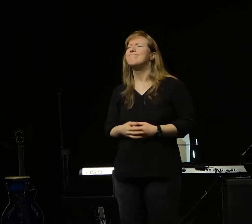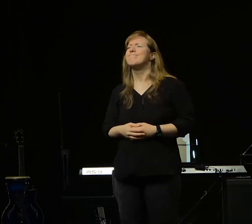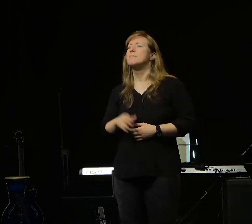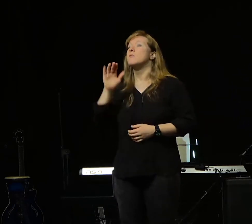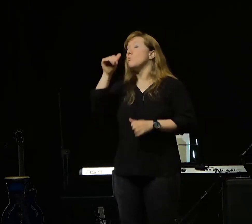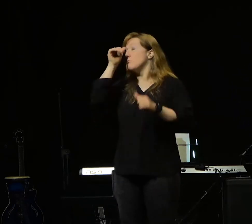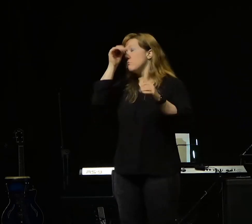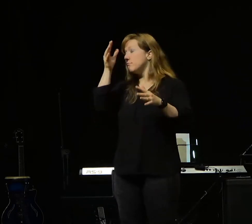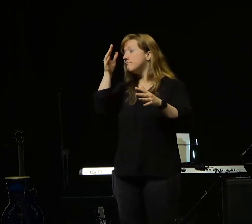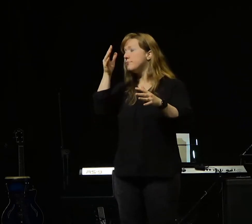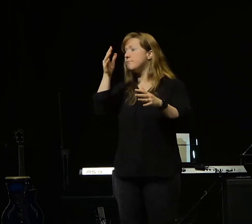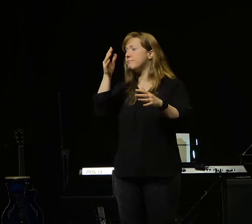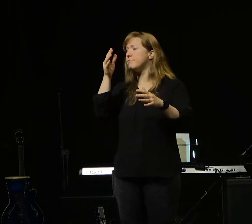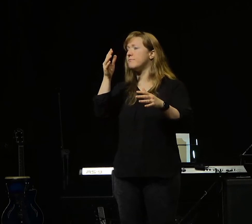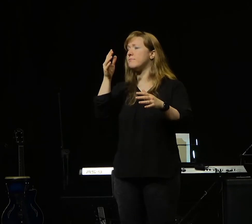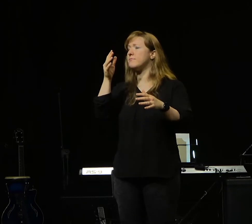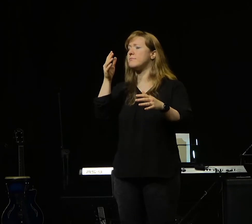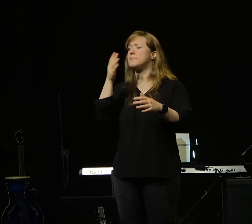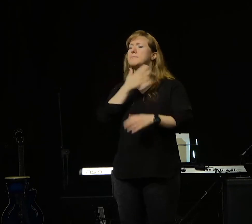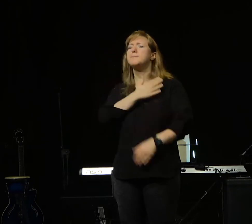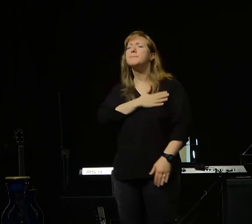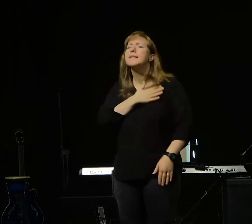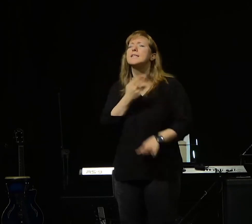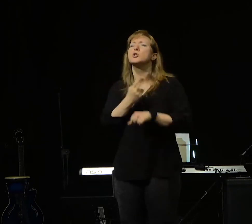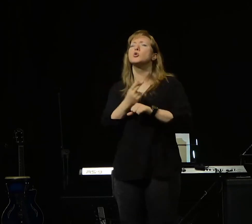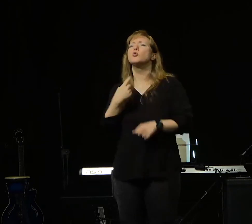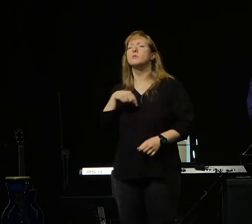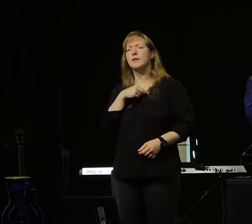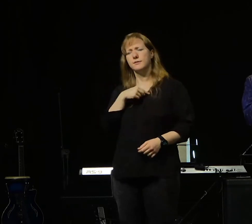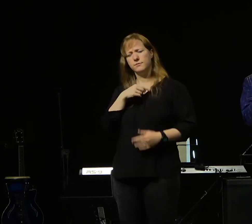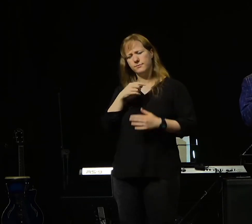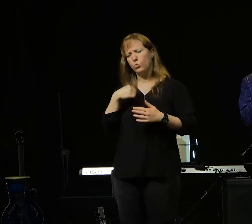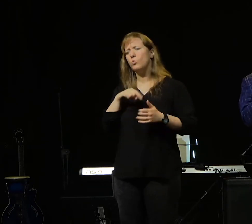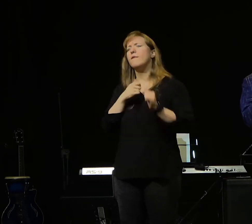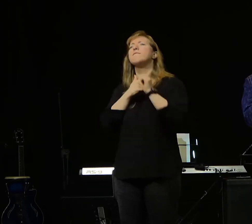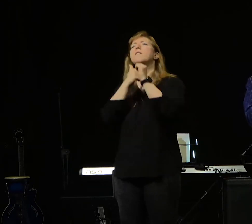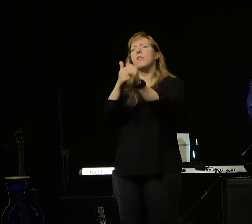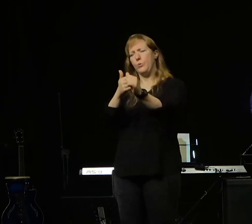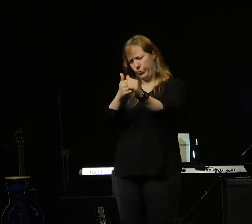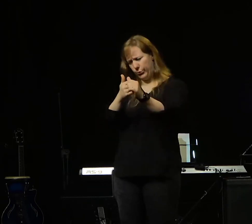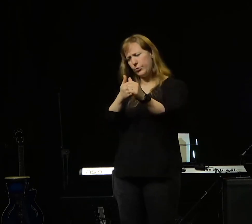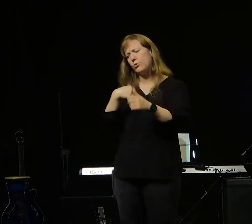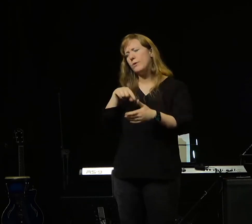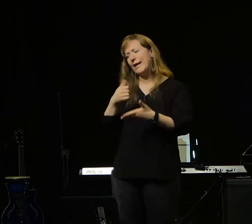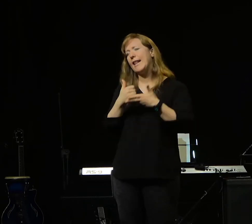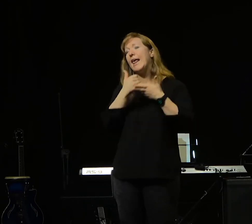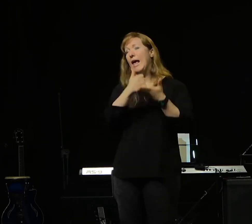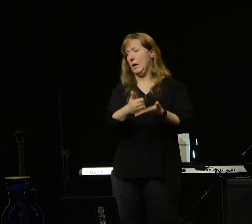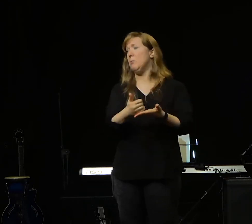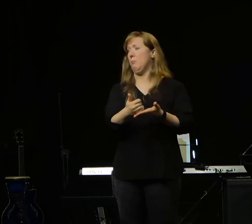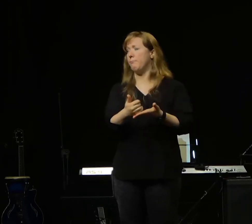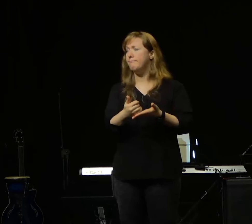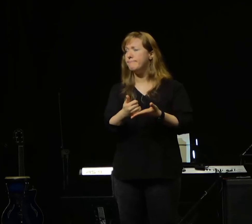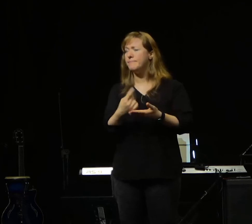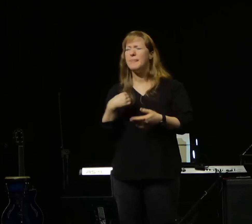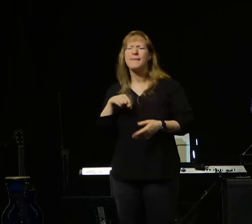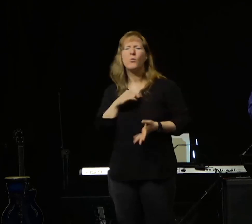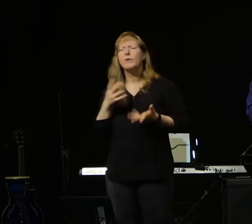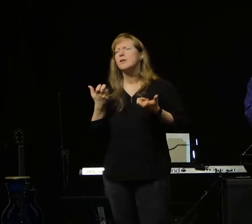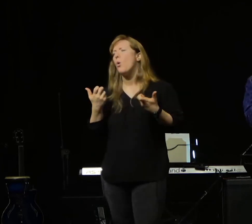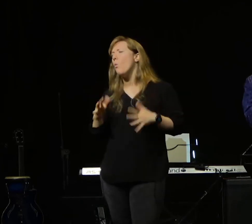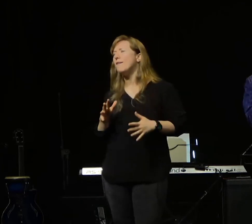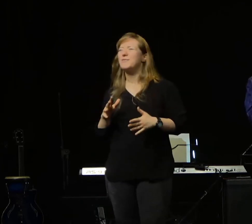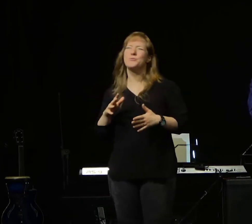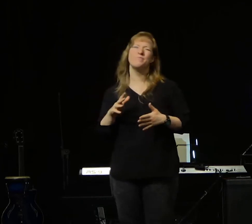Father, use us in whatever way that we can help further your kingdom. We don't want to go around